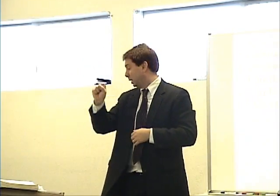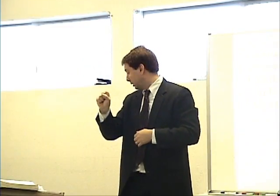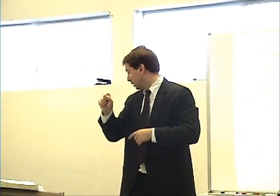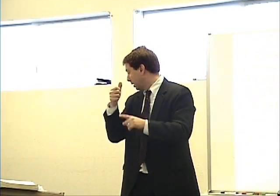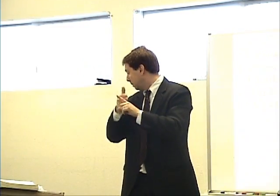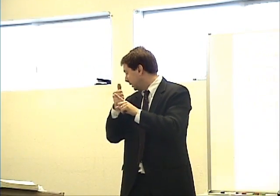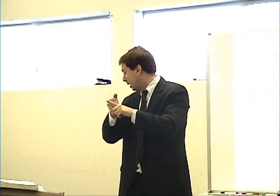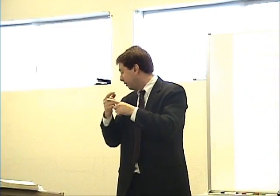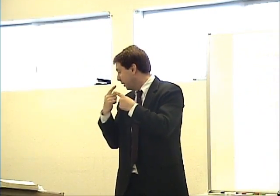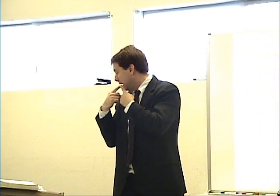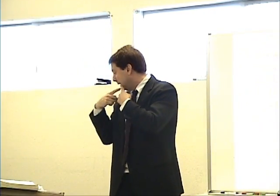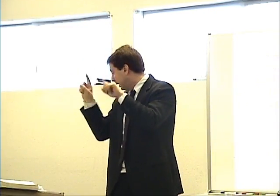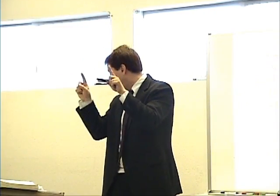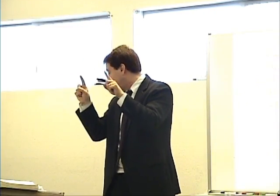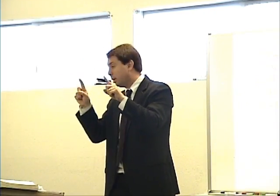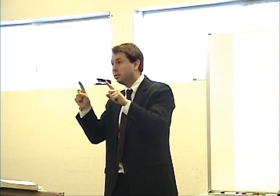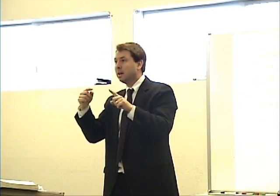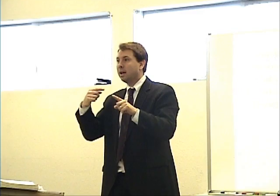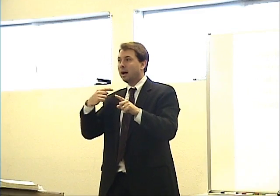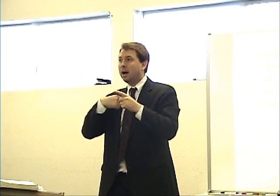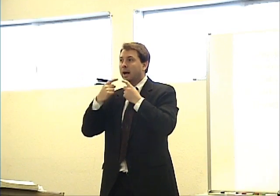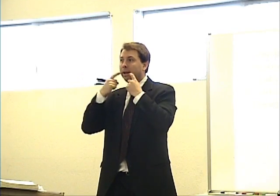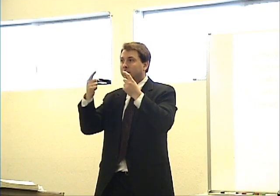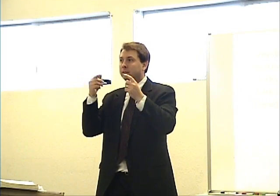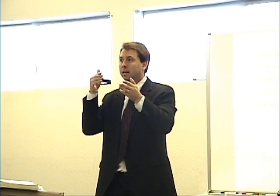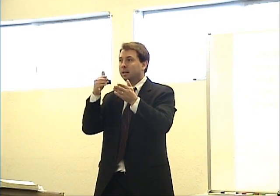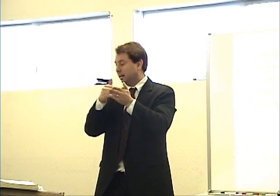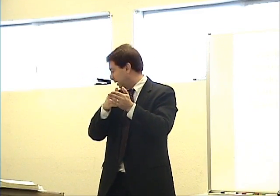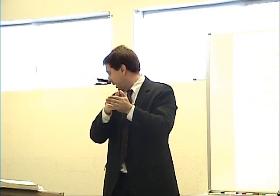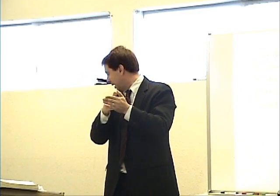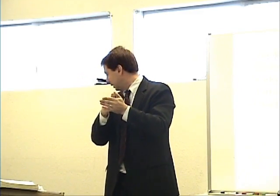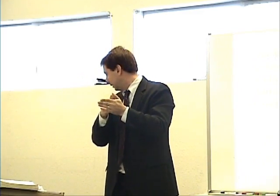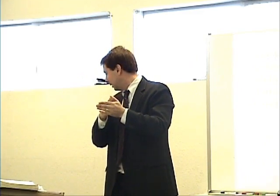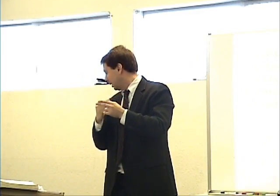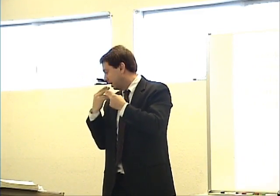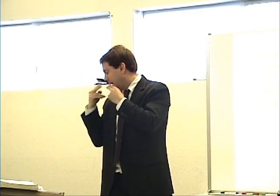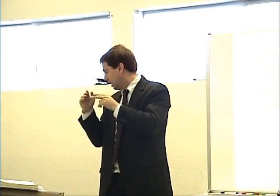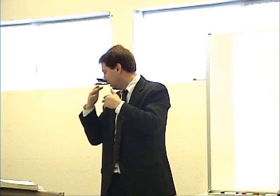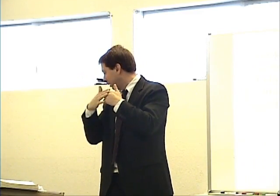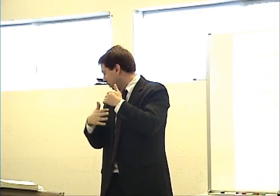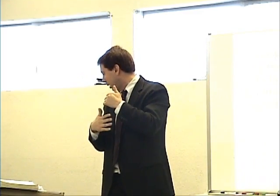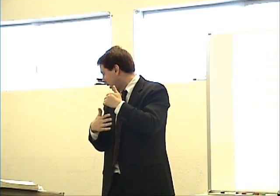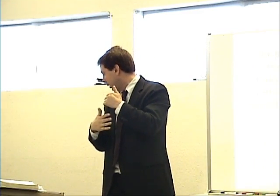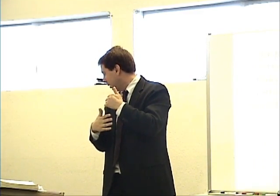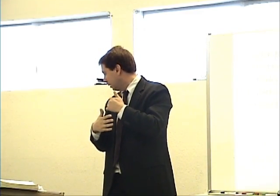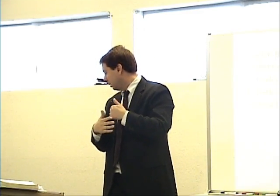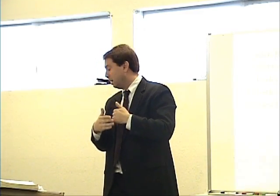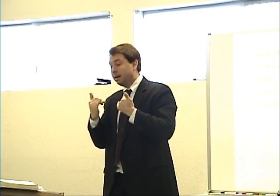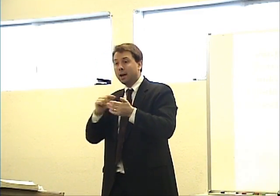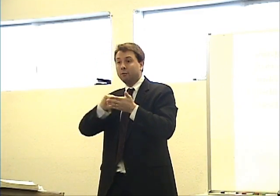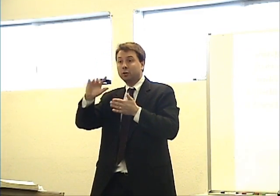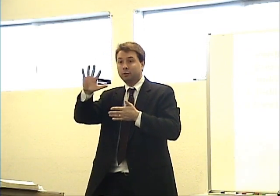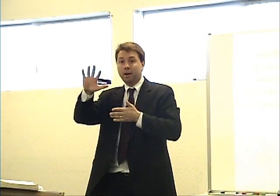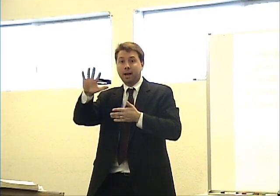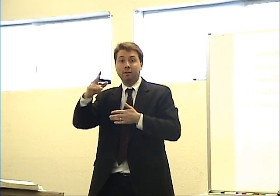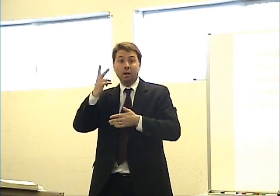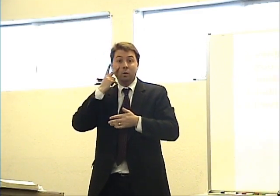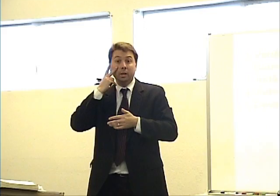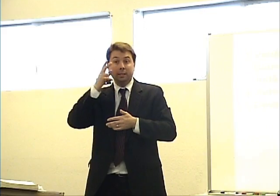Judas himself declares, I have sinned against the innocent blood. Now verse 5, we see